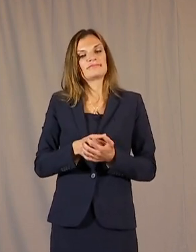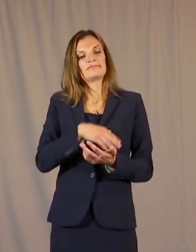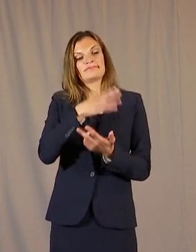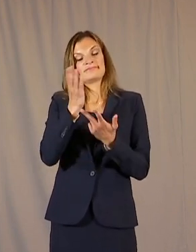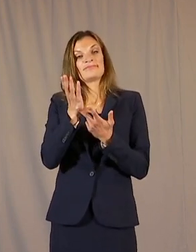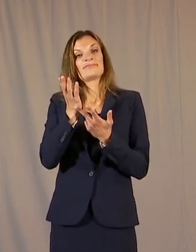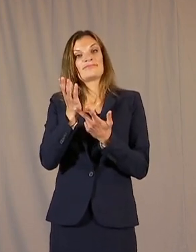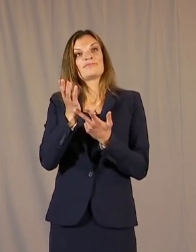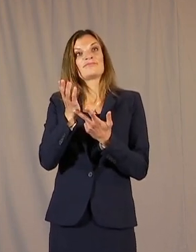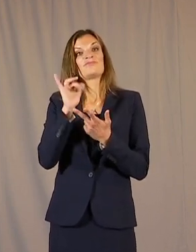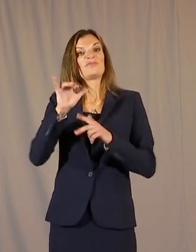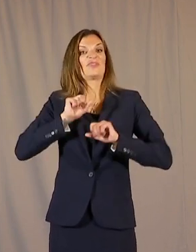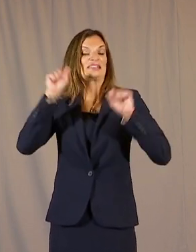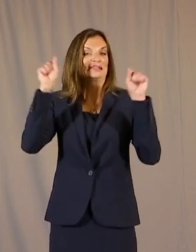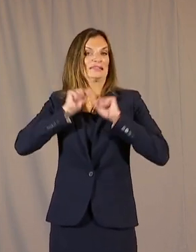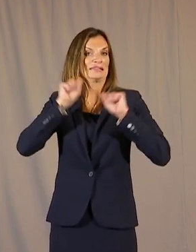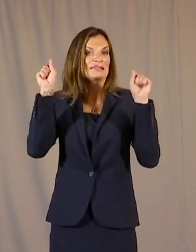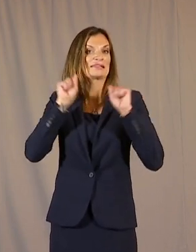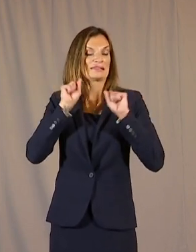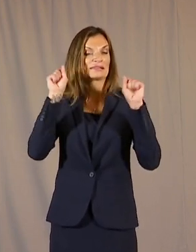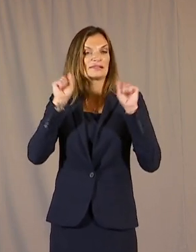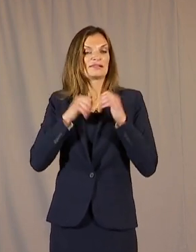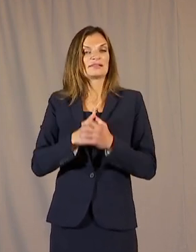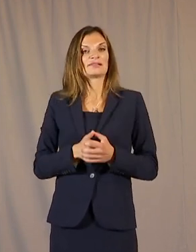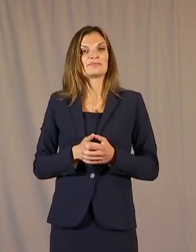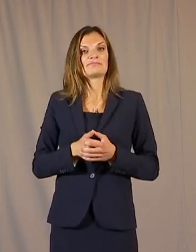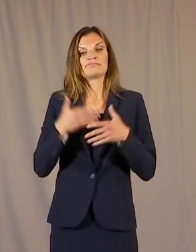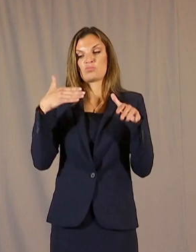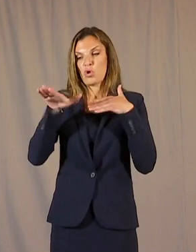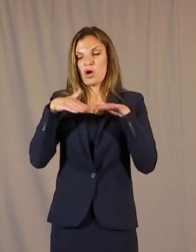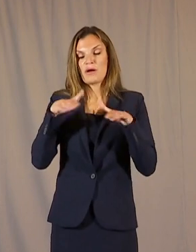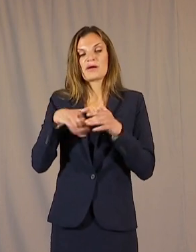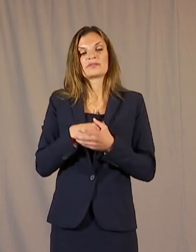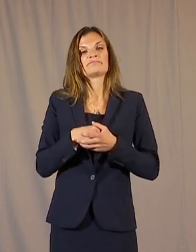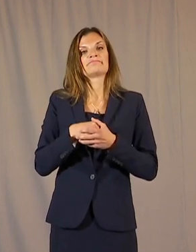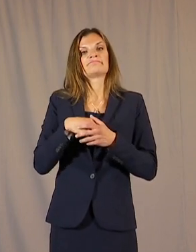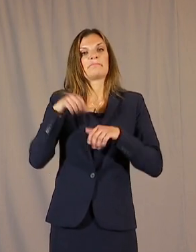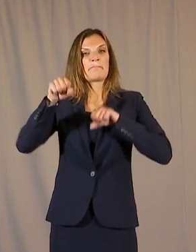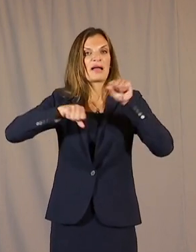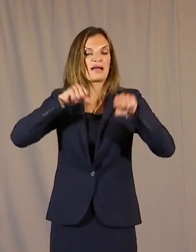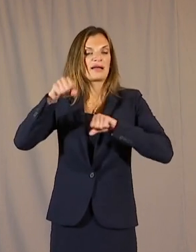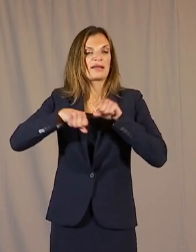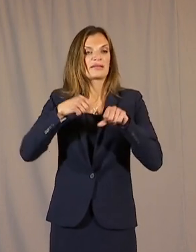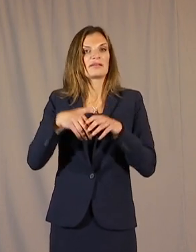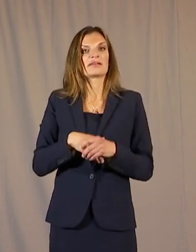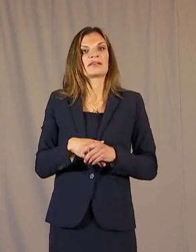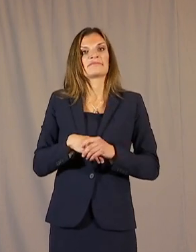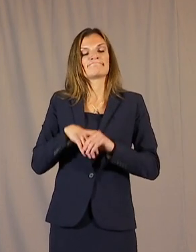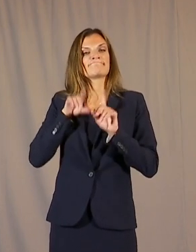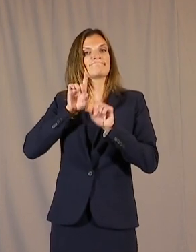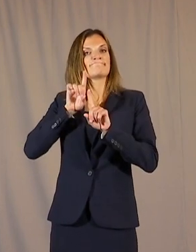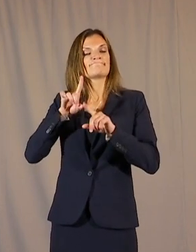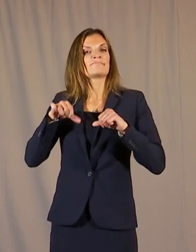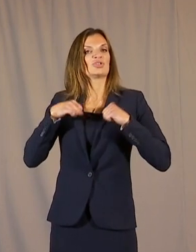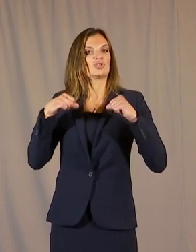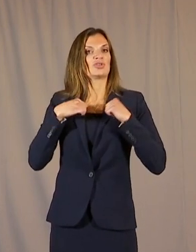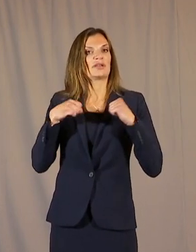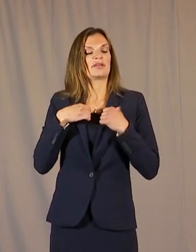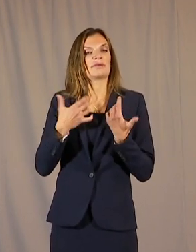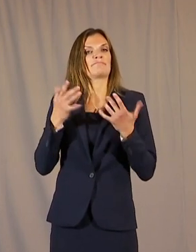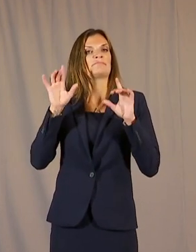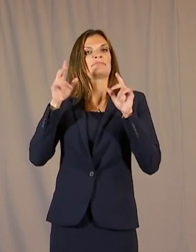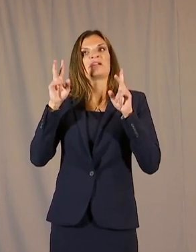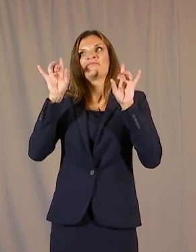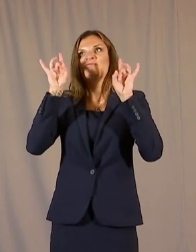engaging in some fitness activity, walking, riding a bike, going to the gym, playing